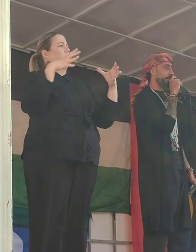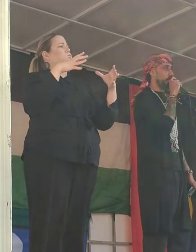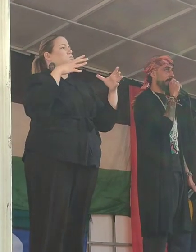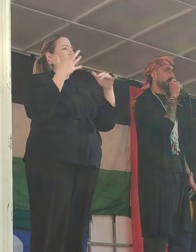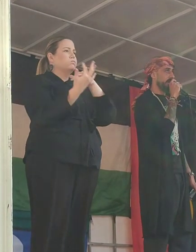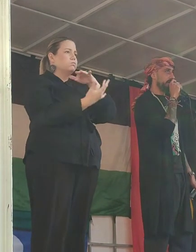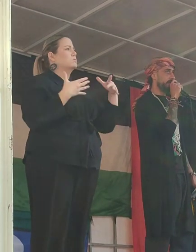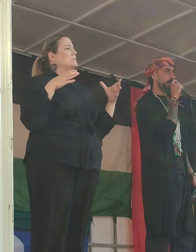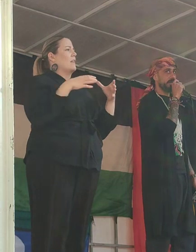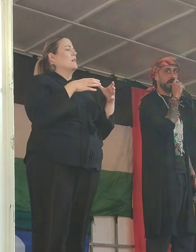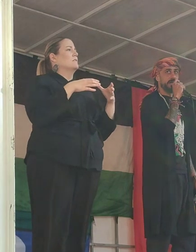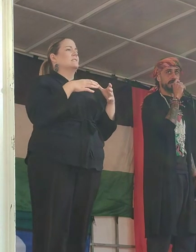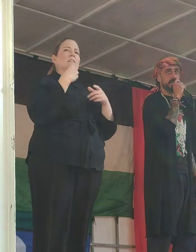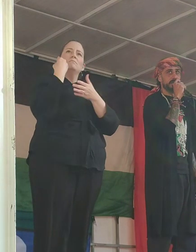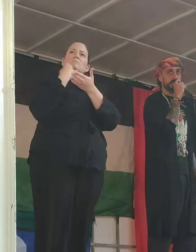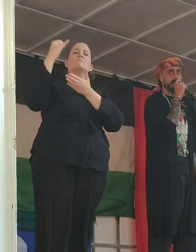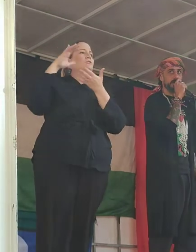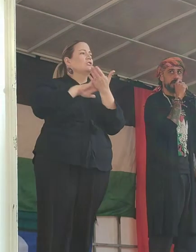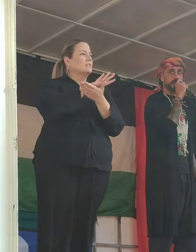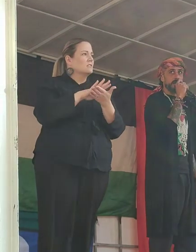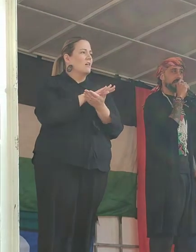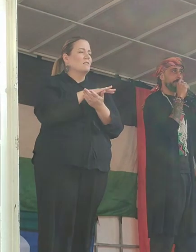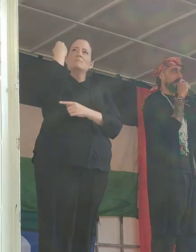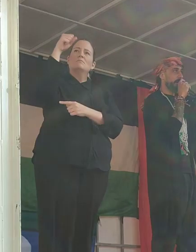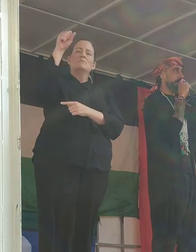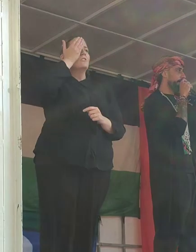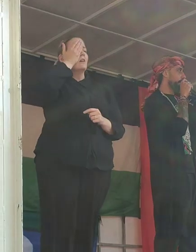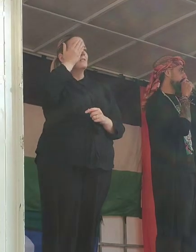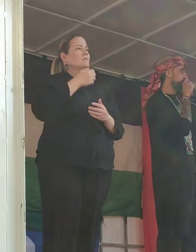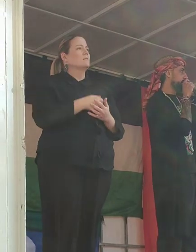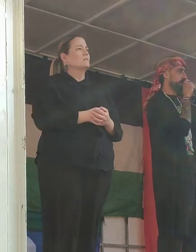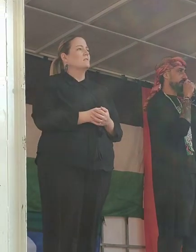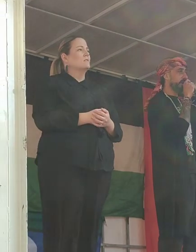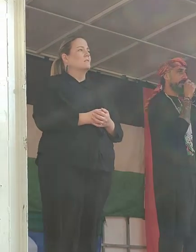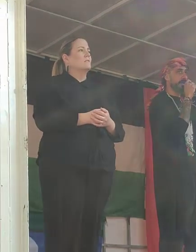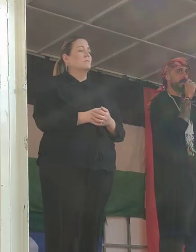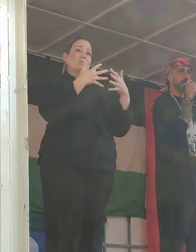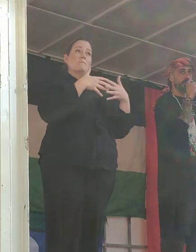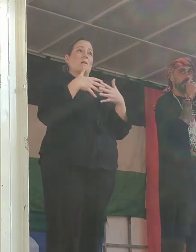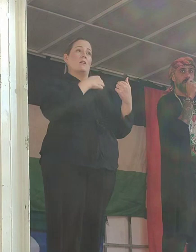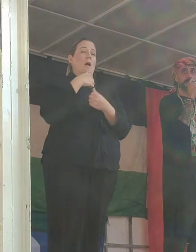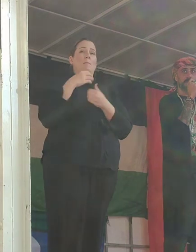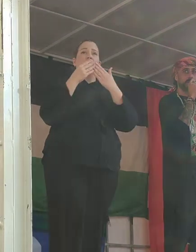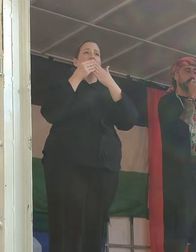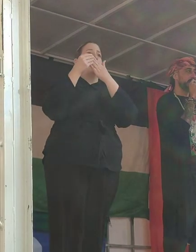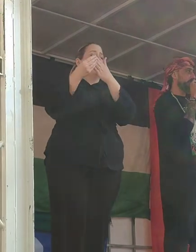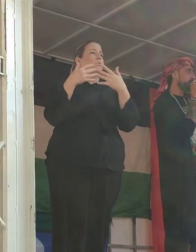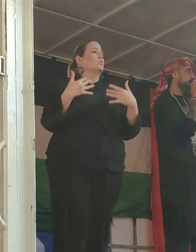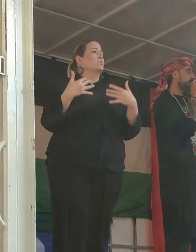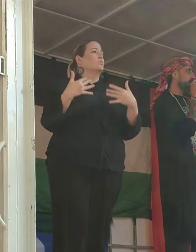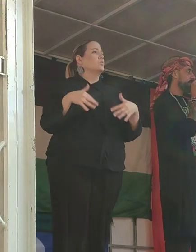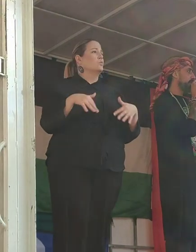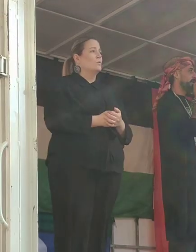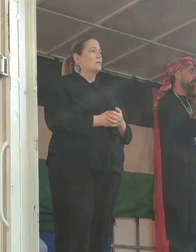the war machine and the Zionist entity led by the American forces. Just wherever these guys go, absolutely